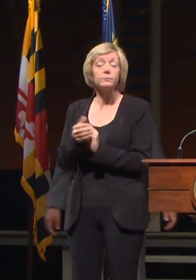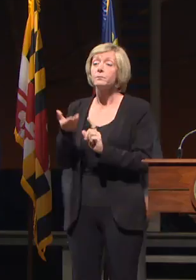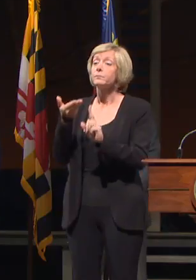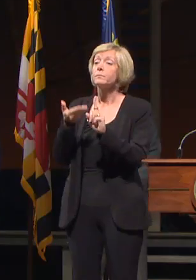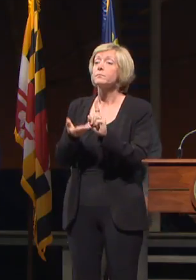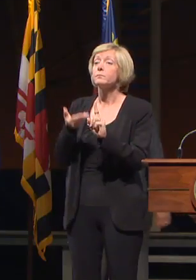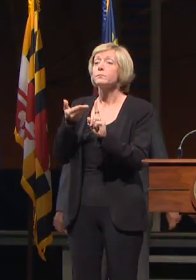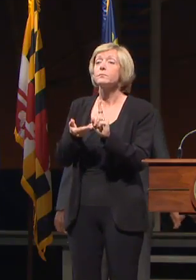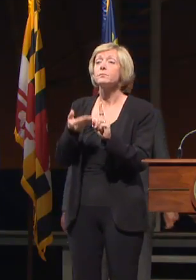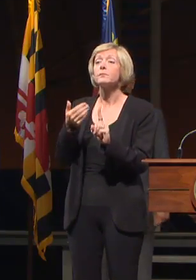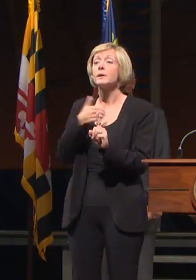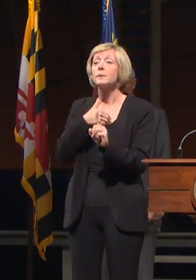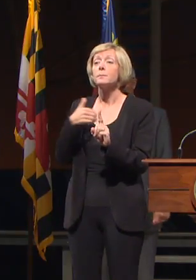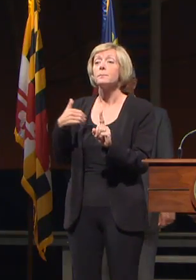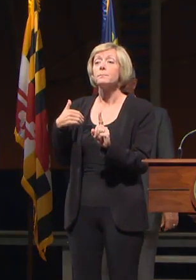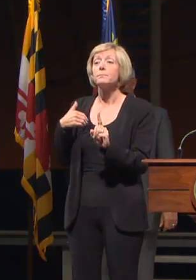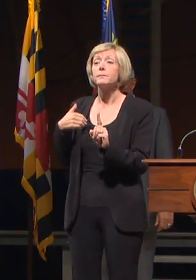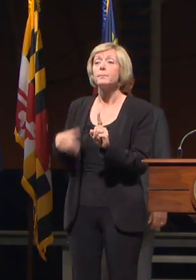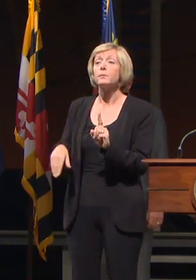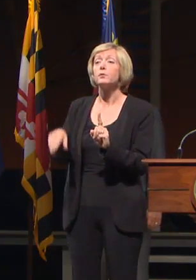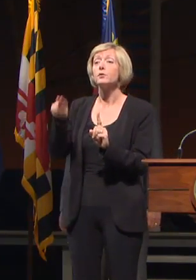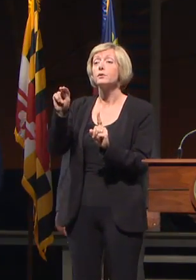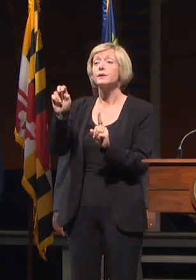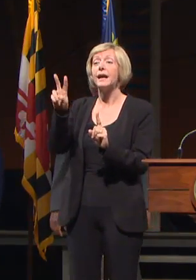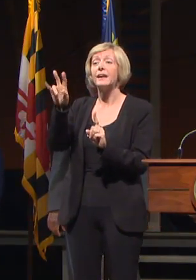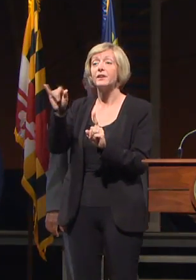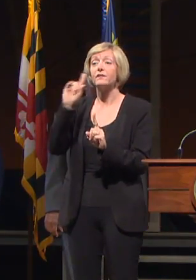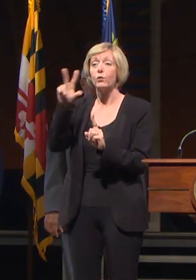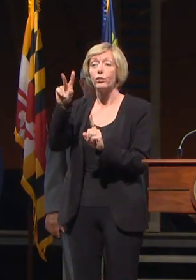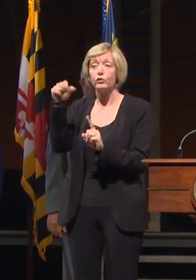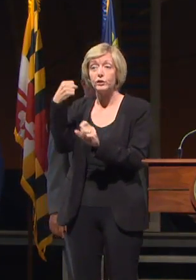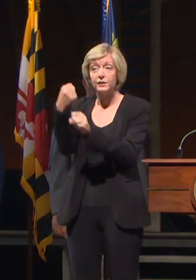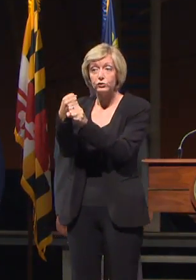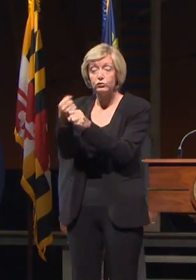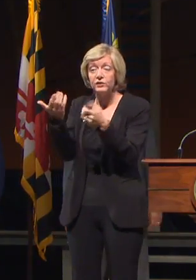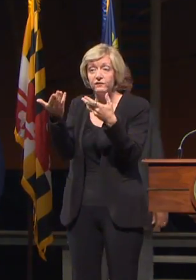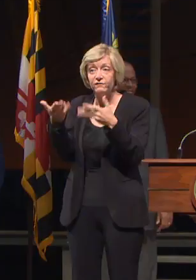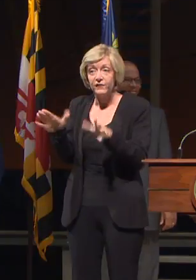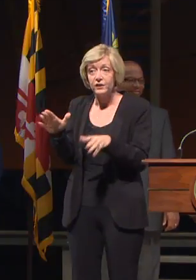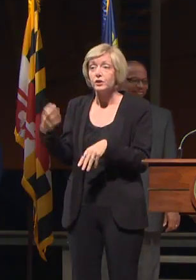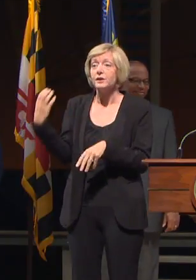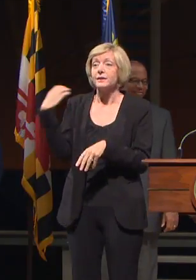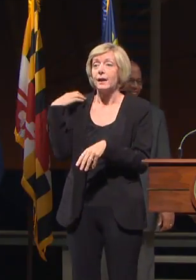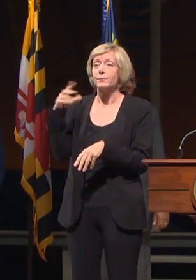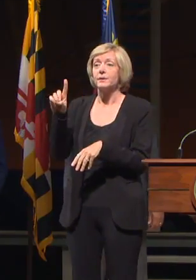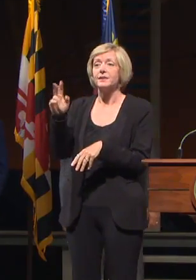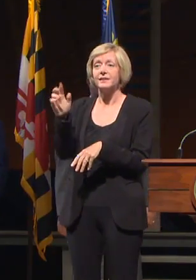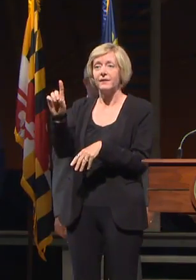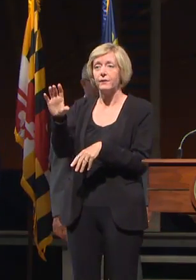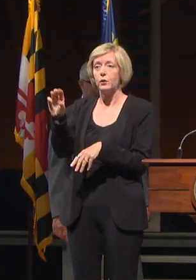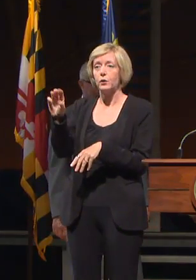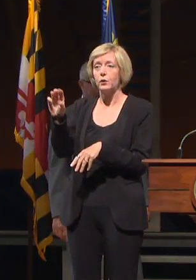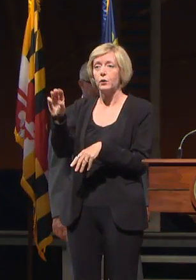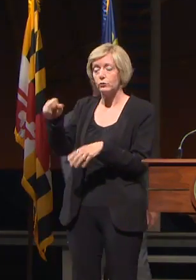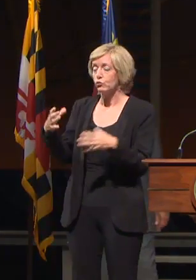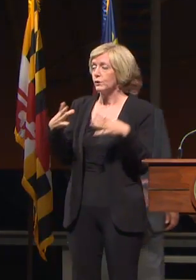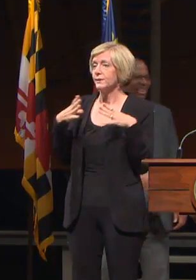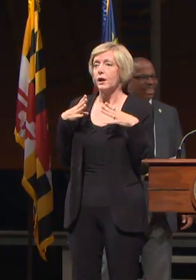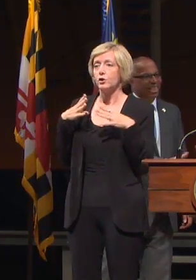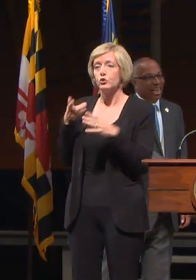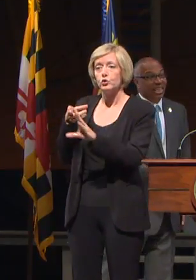After a 30-year career serving his country in the United States Navy, Captain David Comas retired and joined